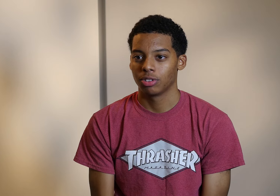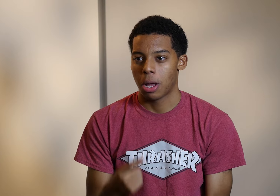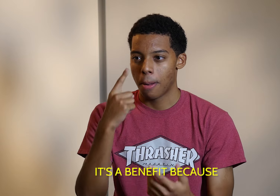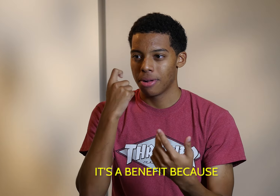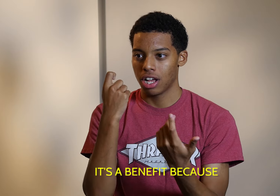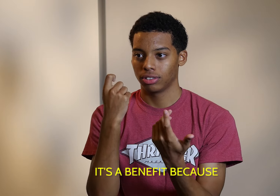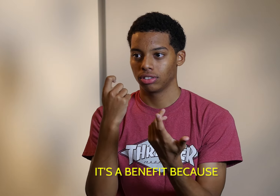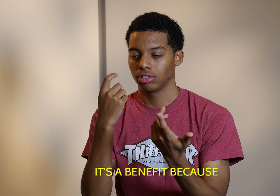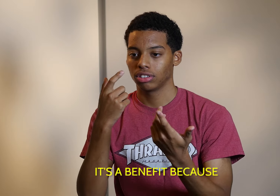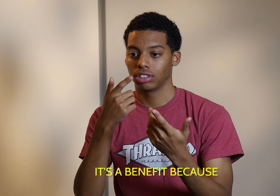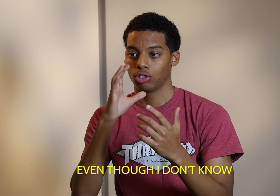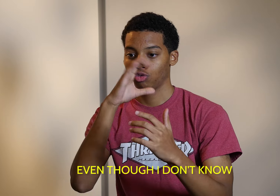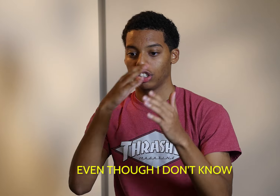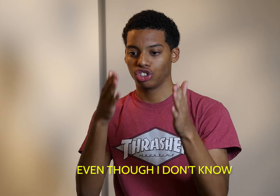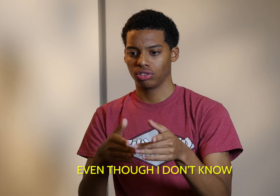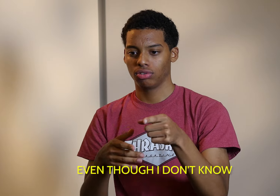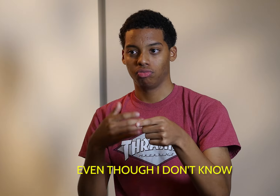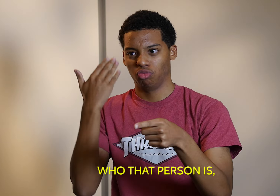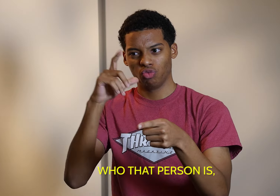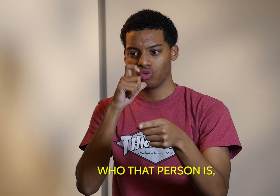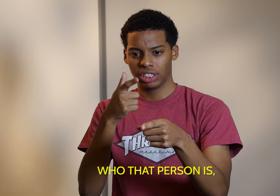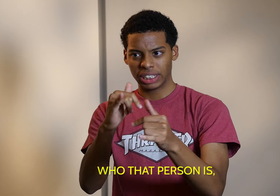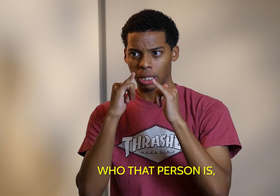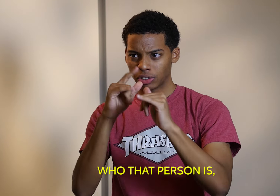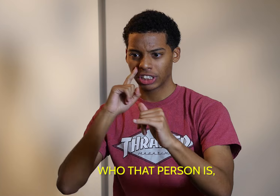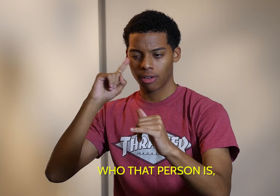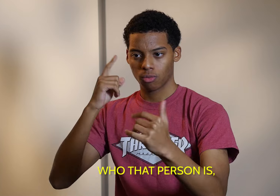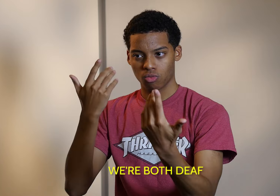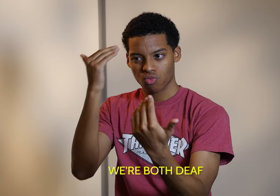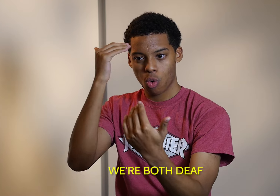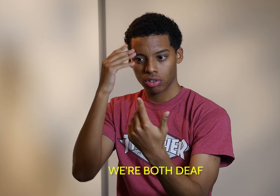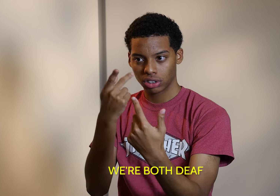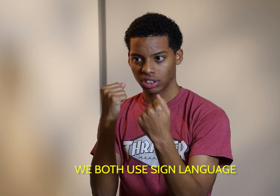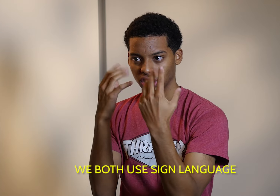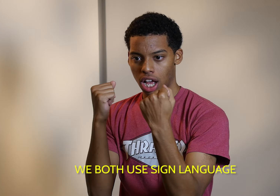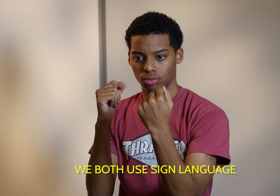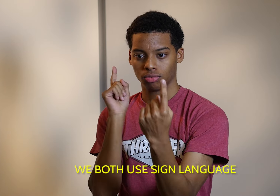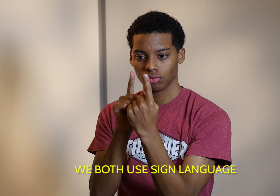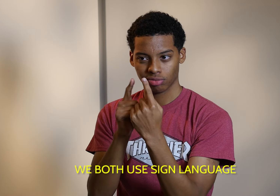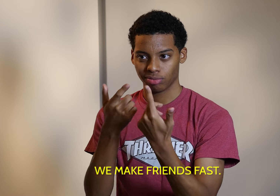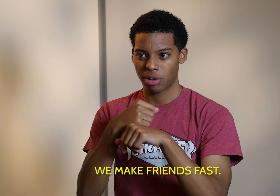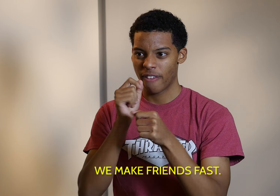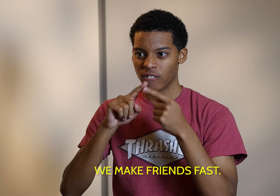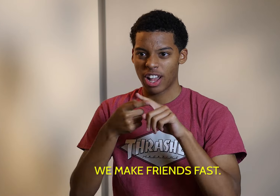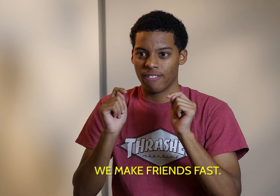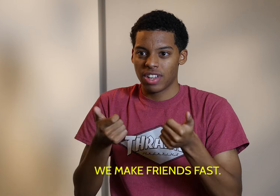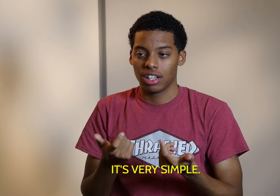It's a benefit because even though I don't know who that person is, we're both deaf, we both use sign language, and we make friends fast. It's